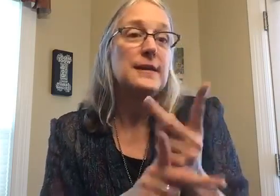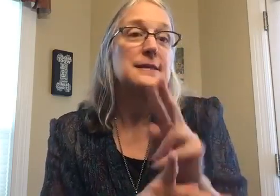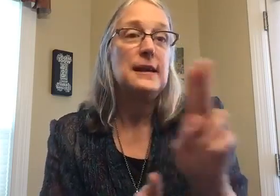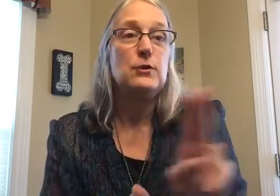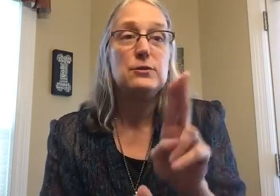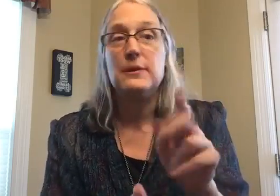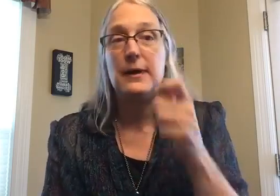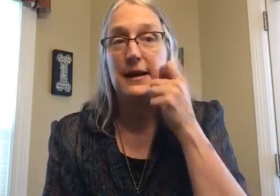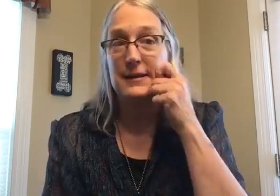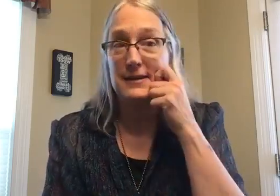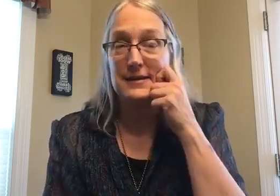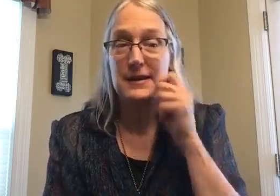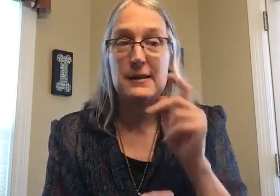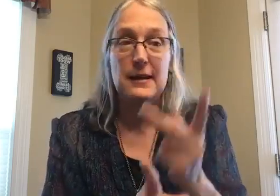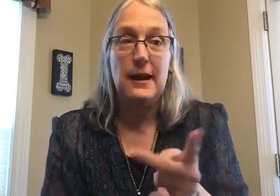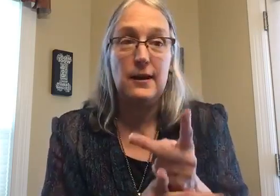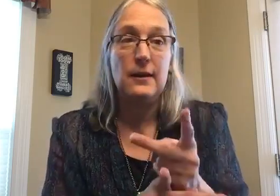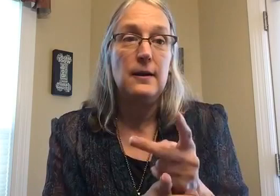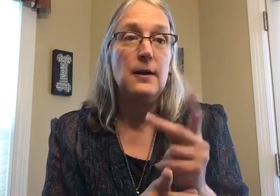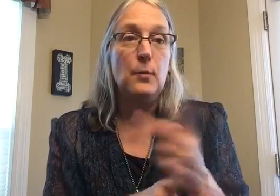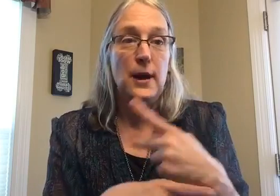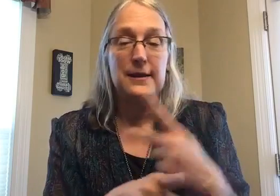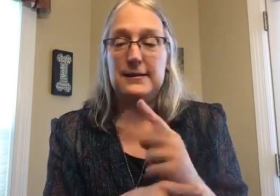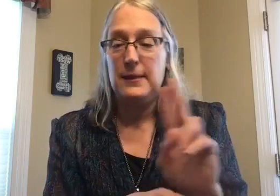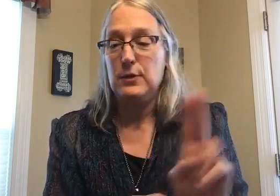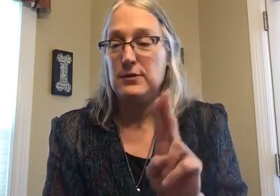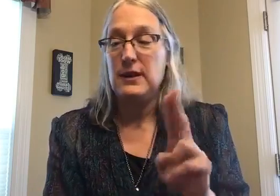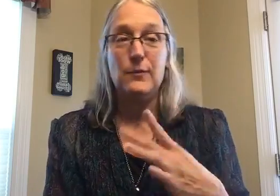that I'm using, the skincare products that I'm using and really